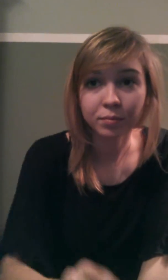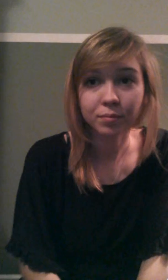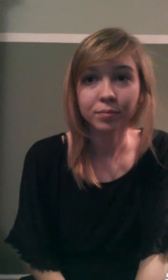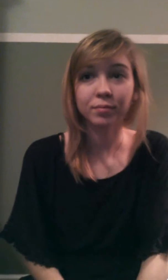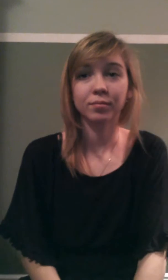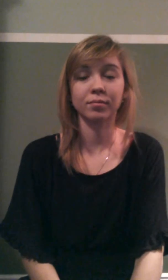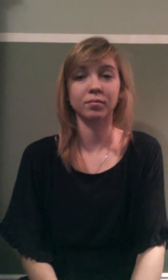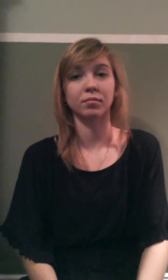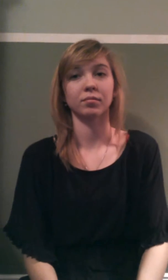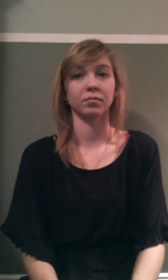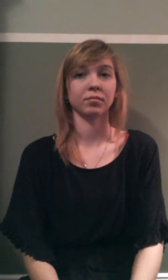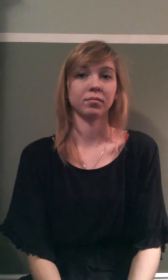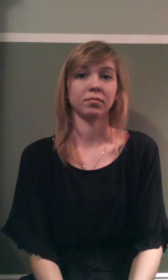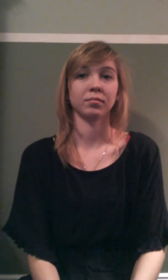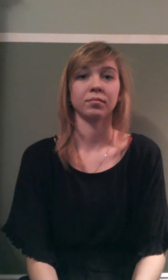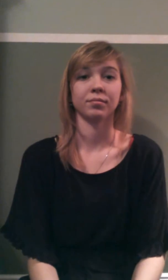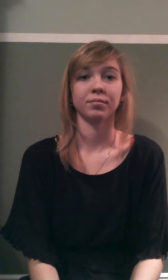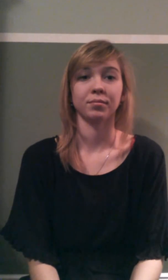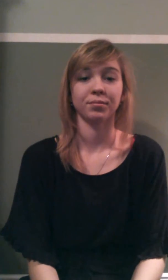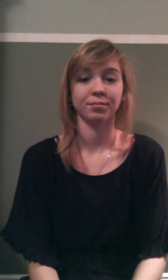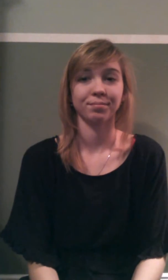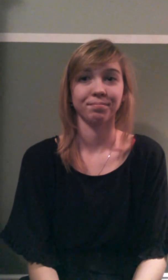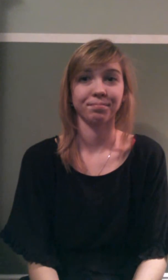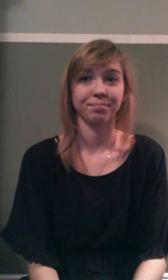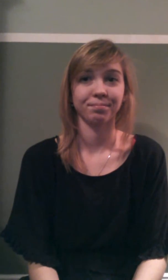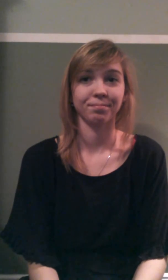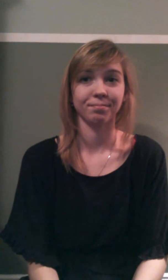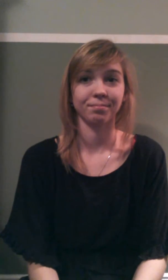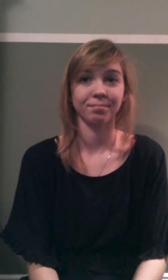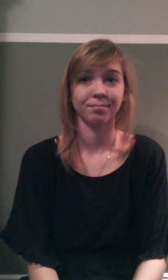My name is Amber Lunas, and I'm going to teach you how to make a newspaper.